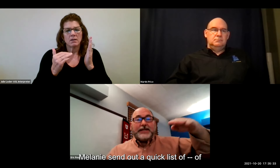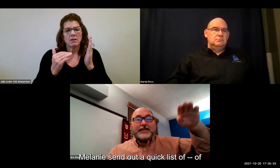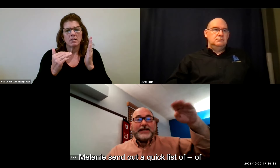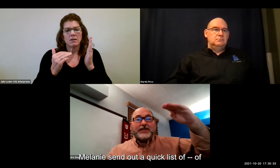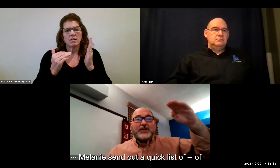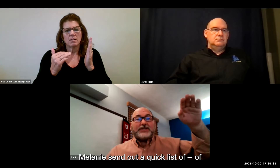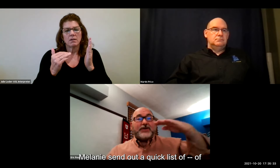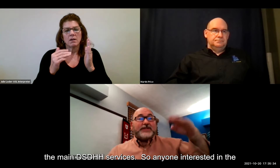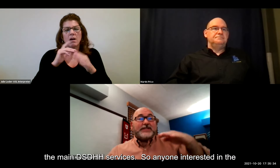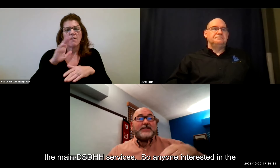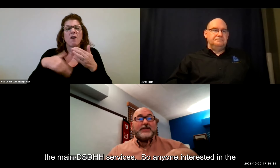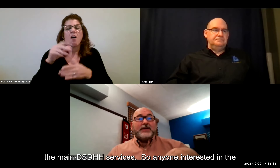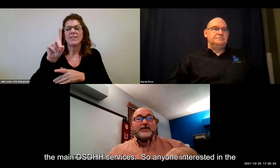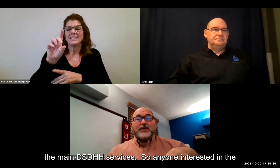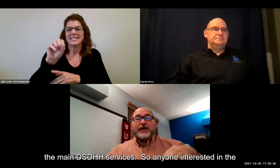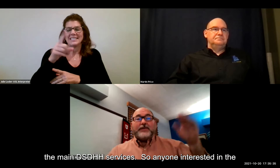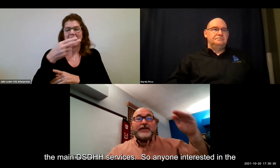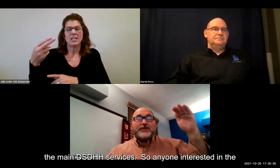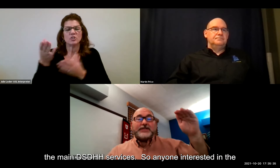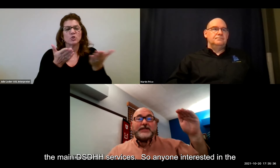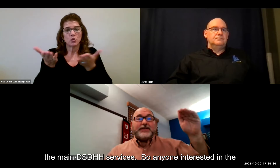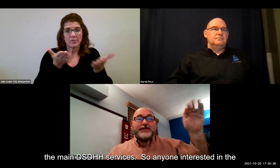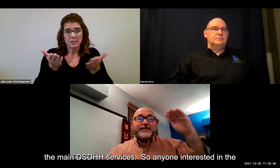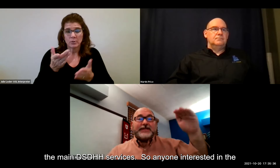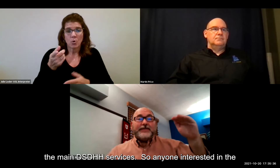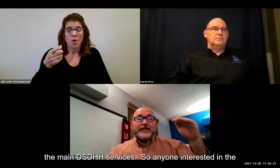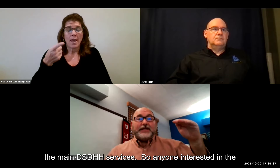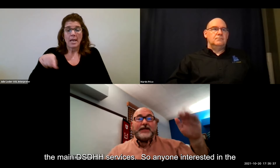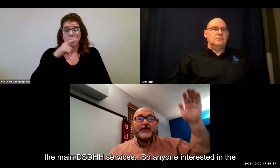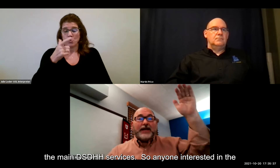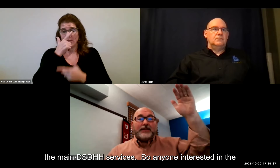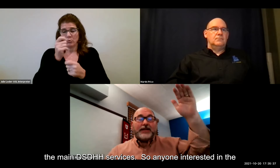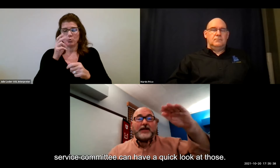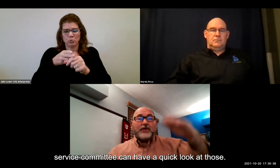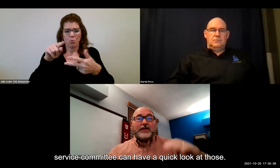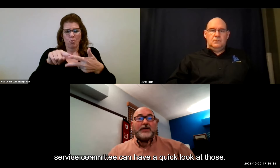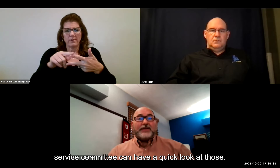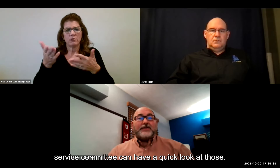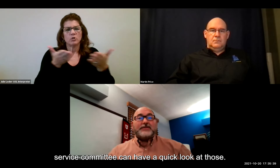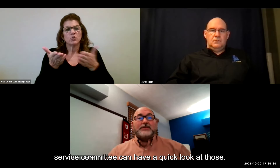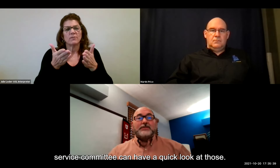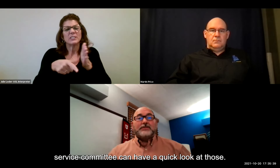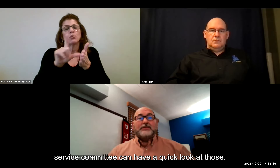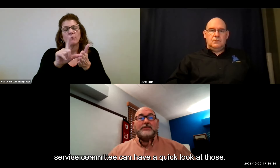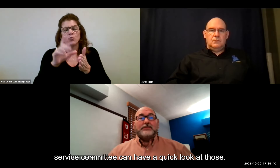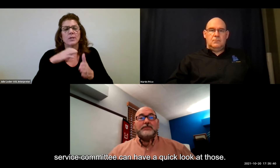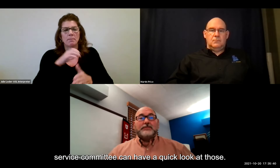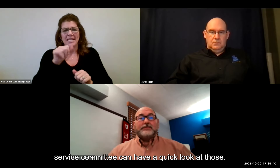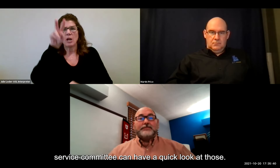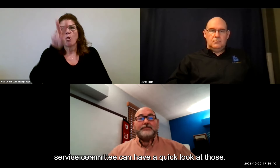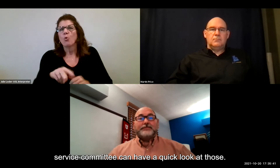main DSDHH services. So anyone interested in the service committee can take a quick look at those.